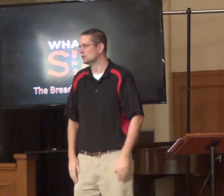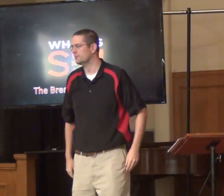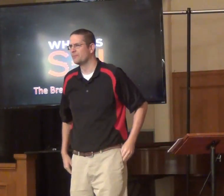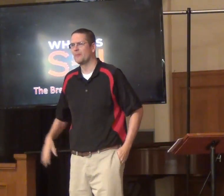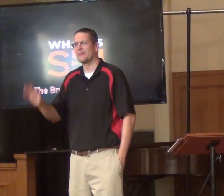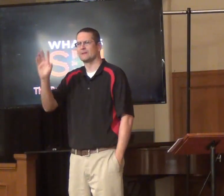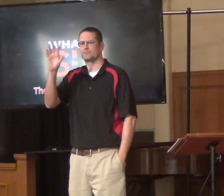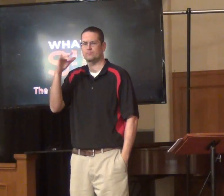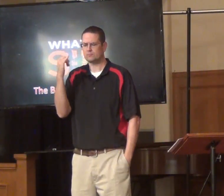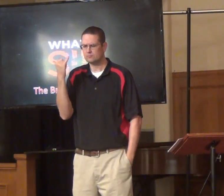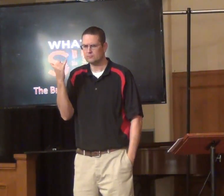my quiz.